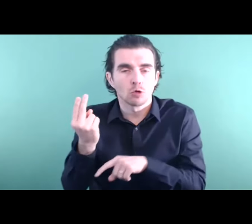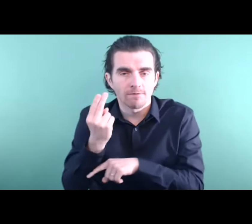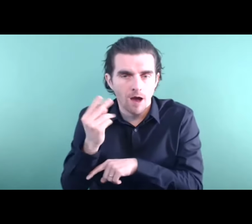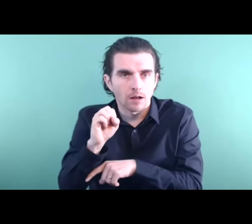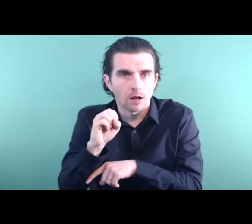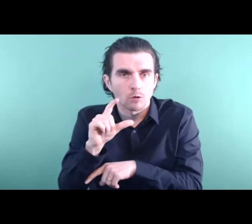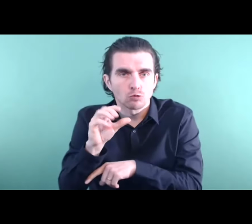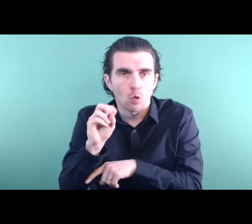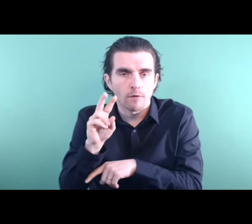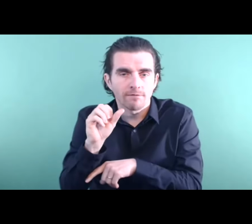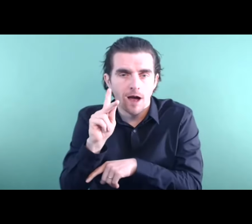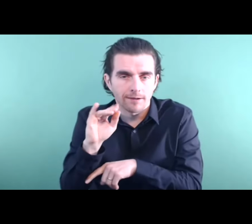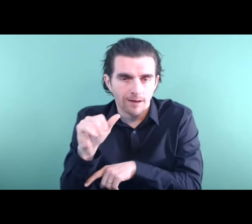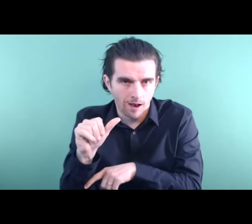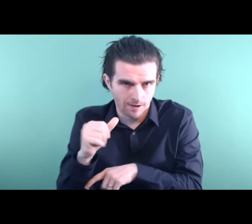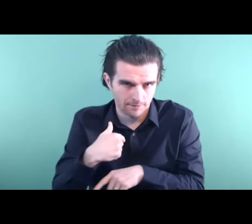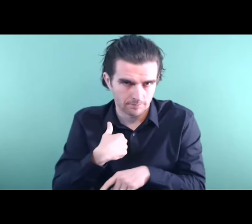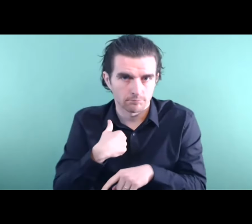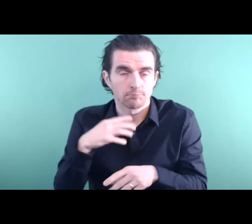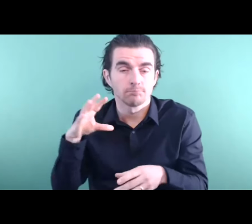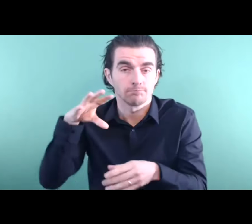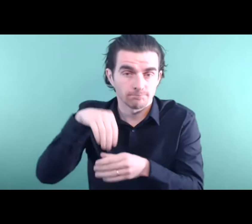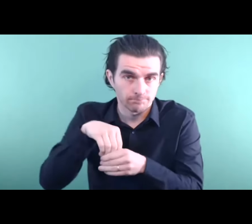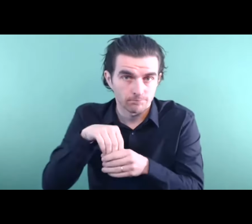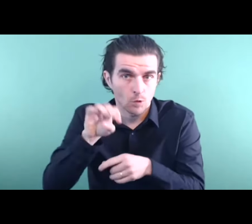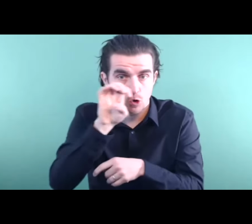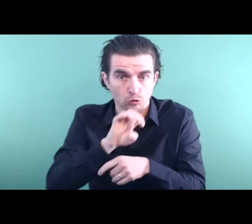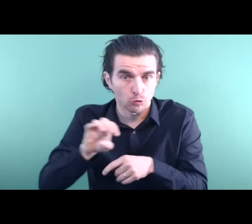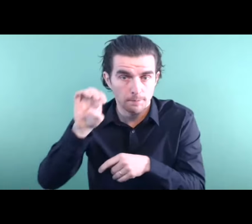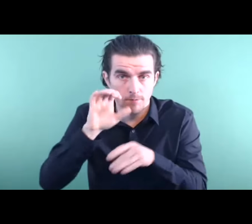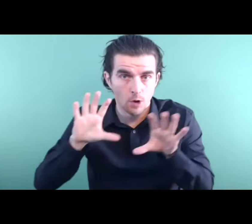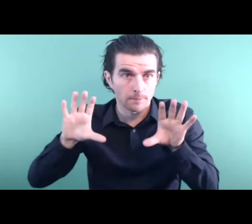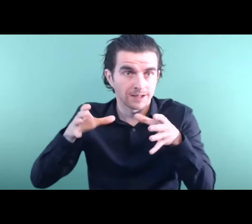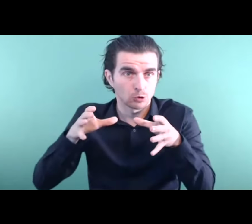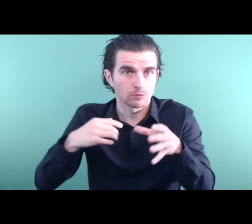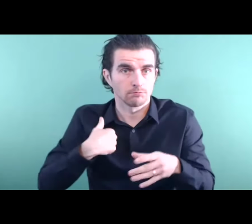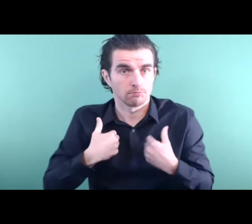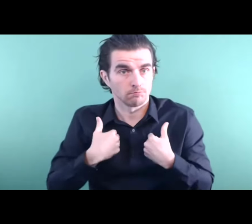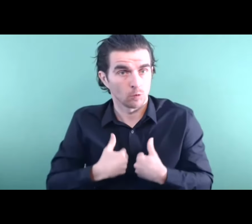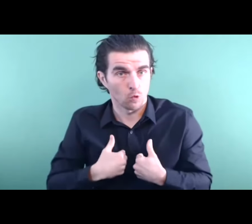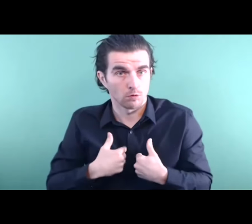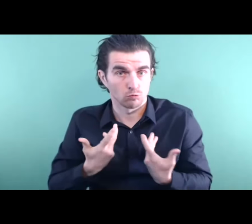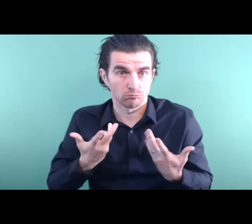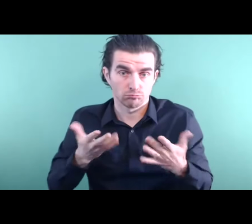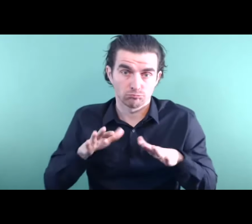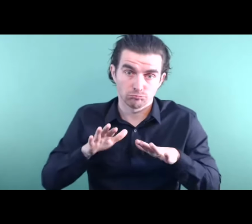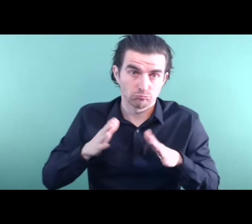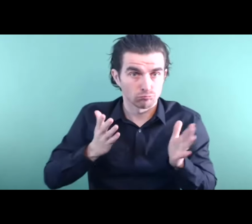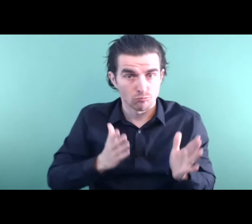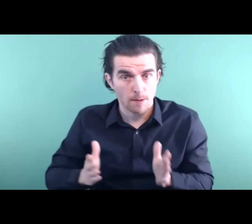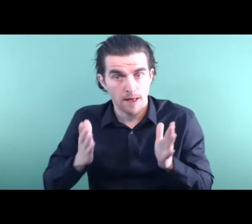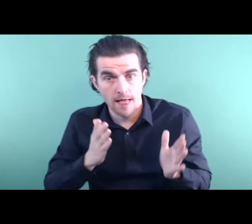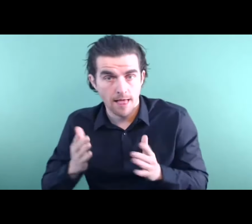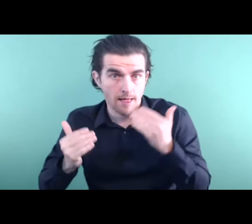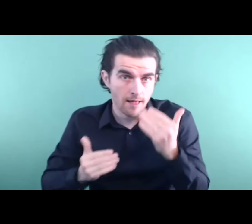Lisbon agenda, which was predecessor of the European semester, which basically monitored the performance of member